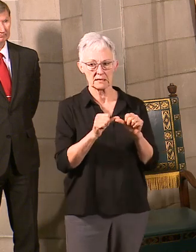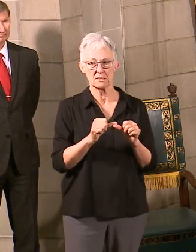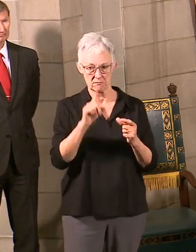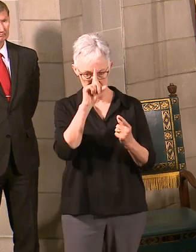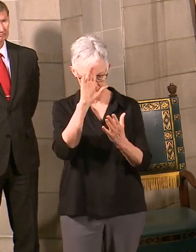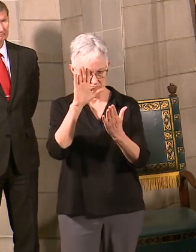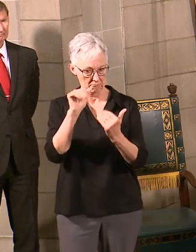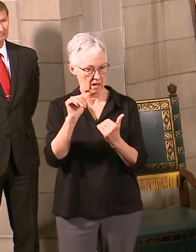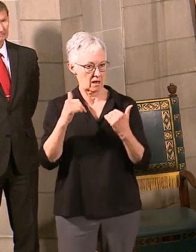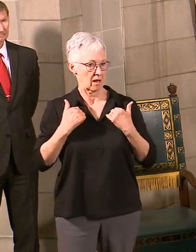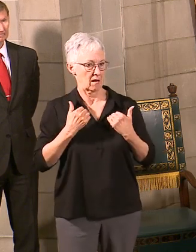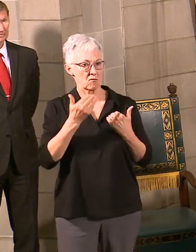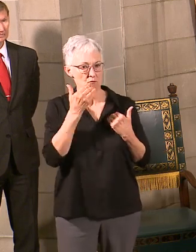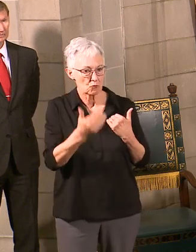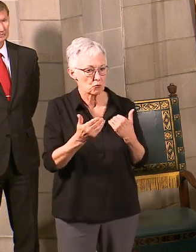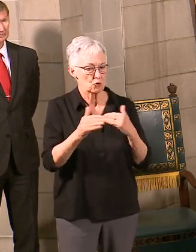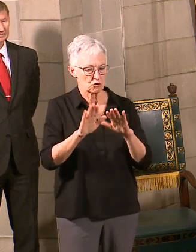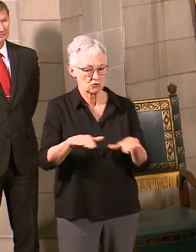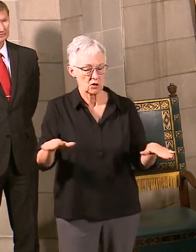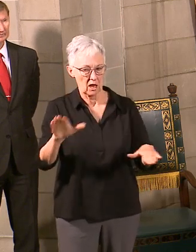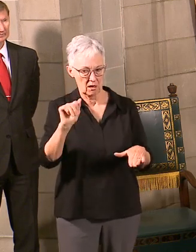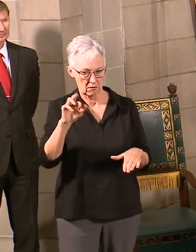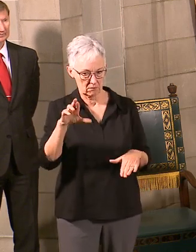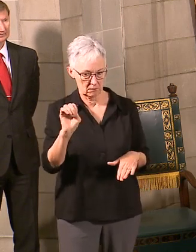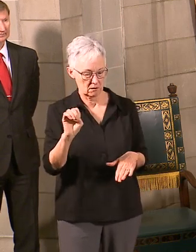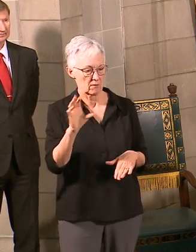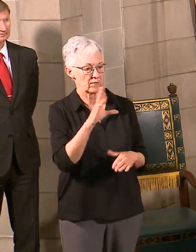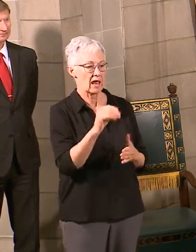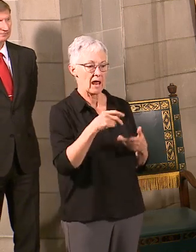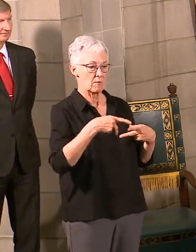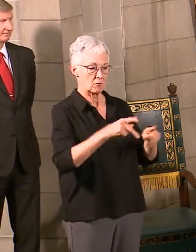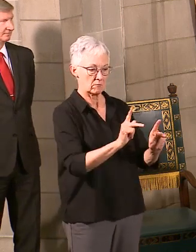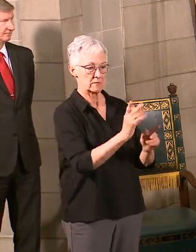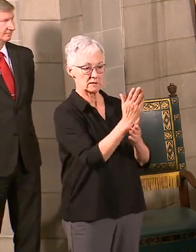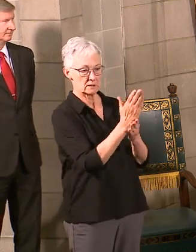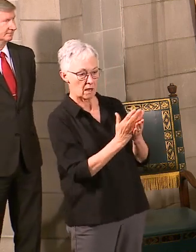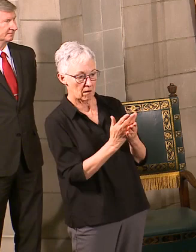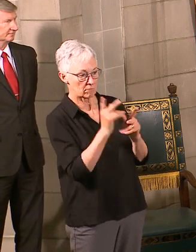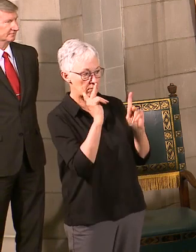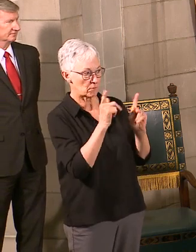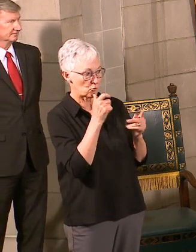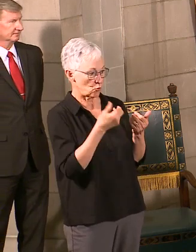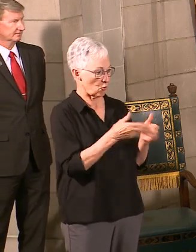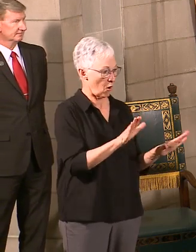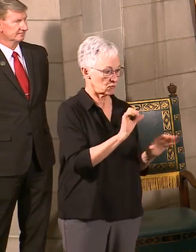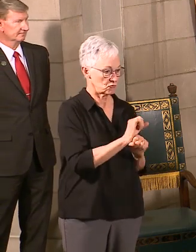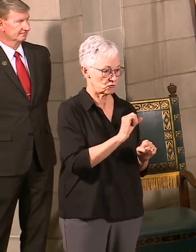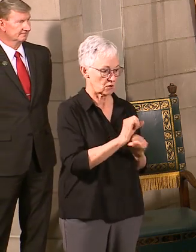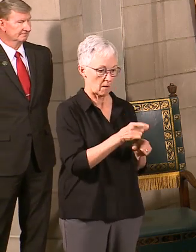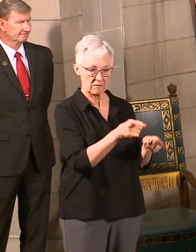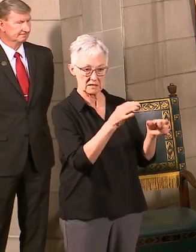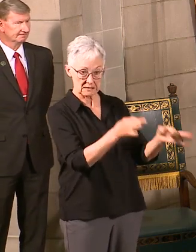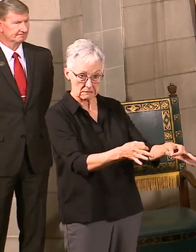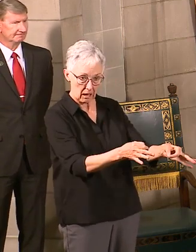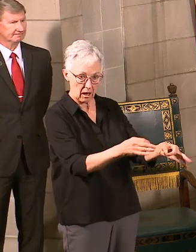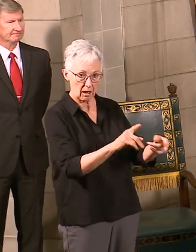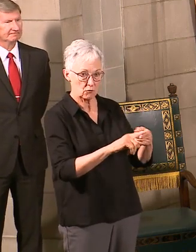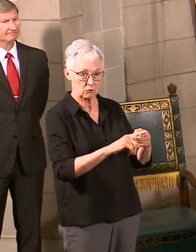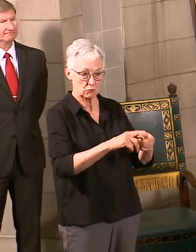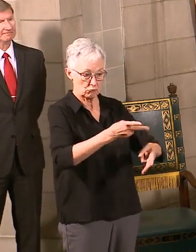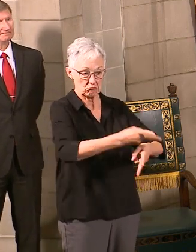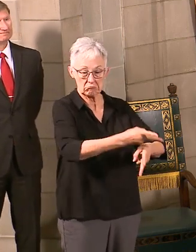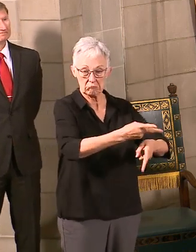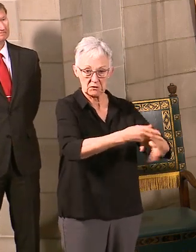state, providing new opportunities for employment for some Nebraskans who may have lost their job due to COVID-19, and support